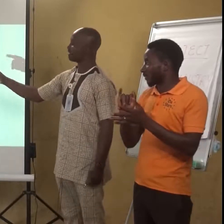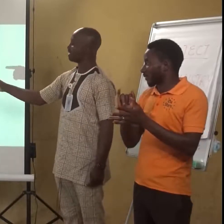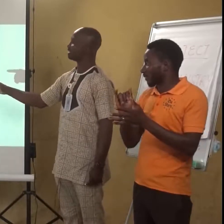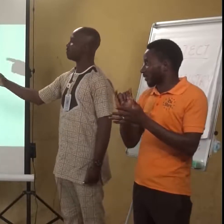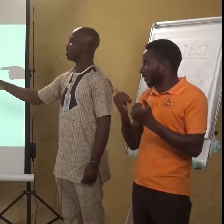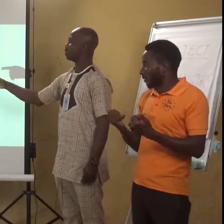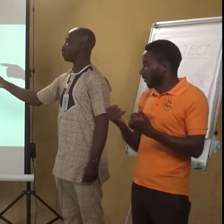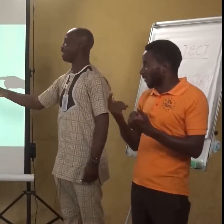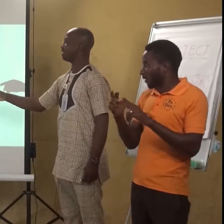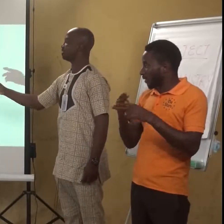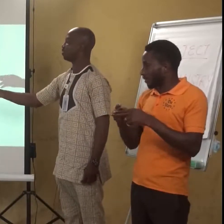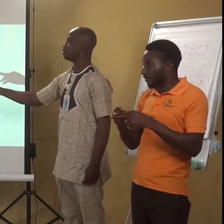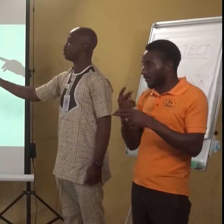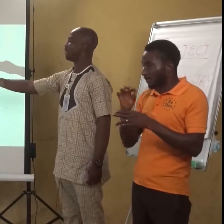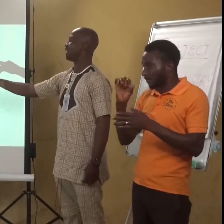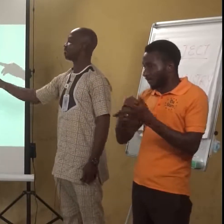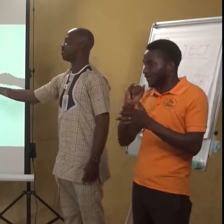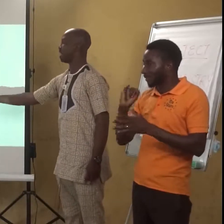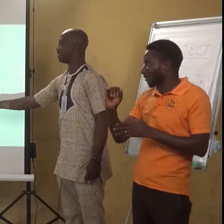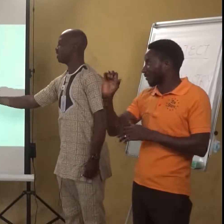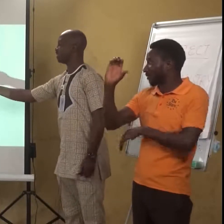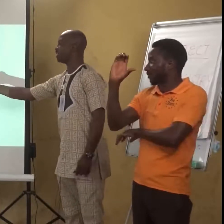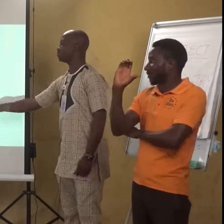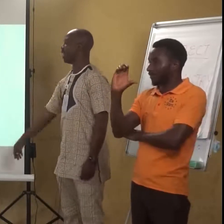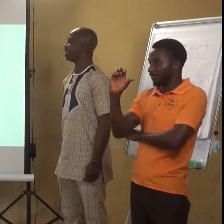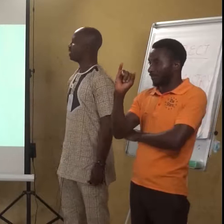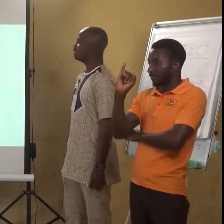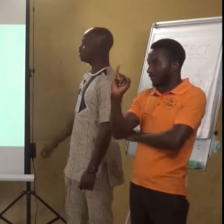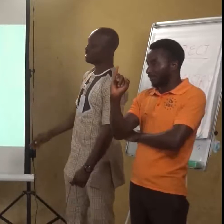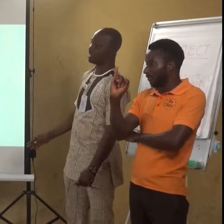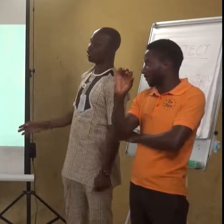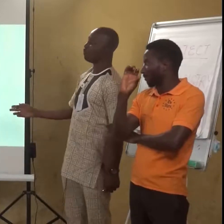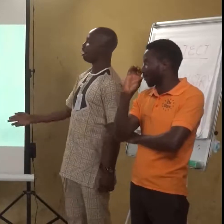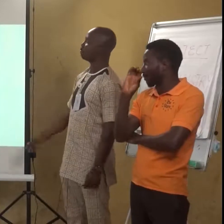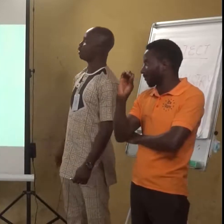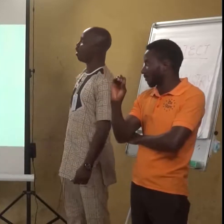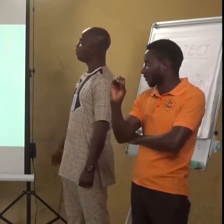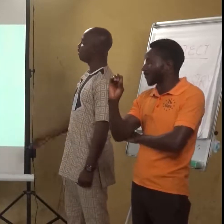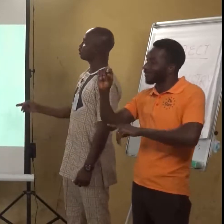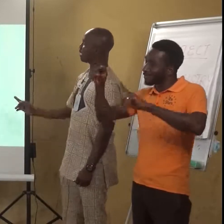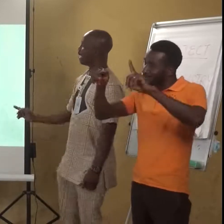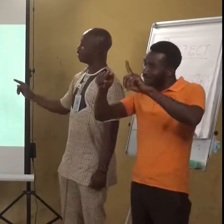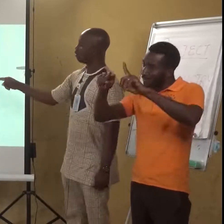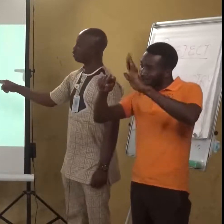So +6 minus 1 is equals to +5. And that is why you see that the compound